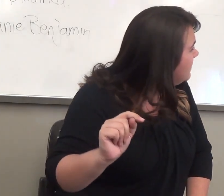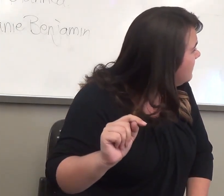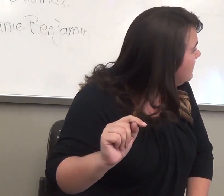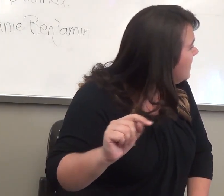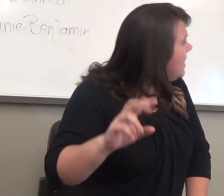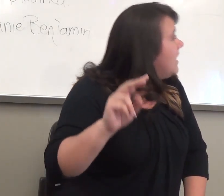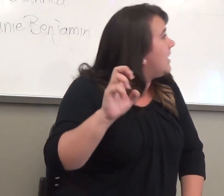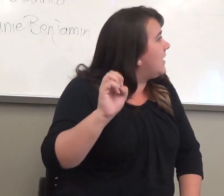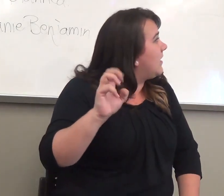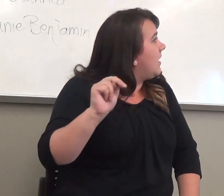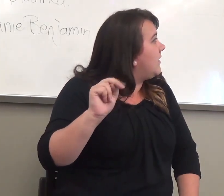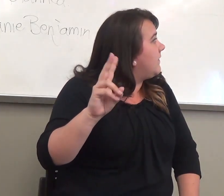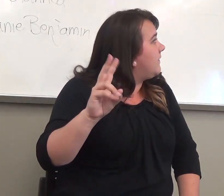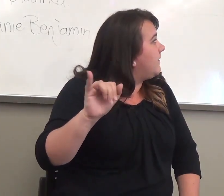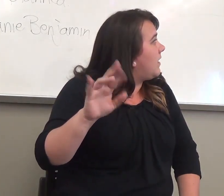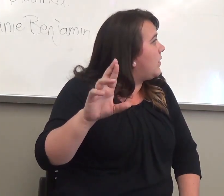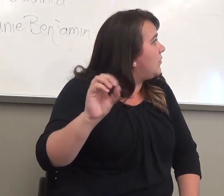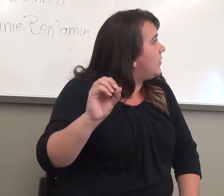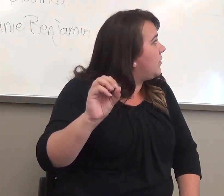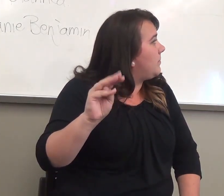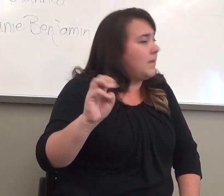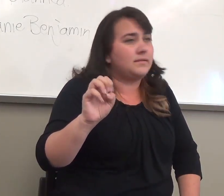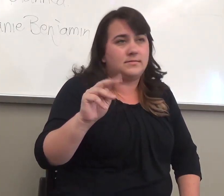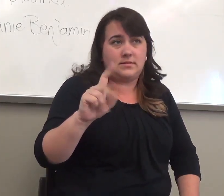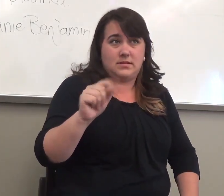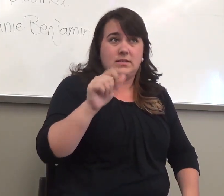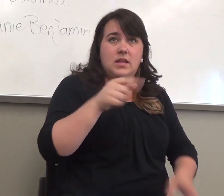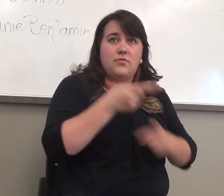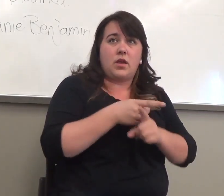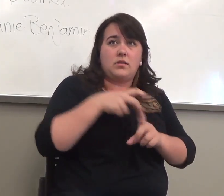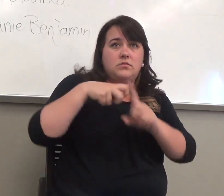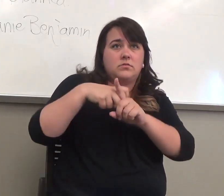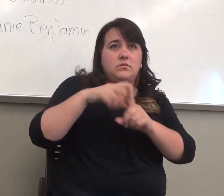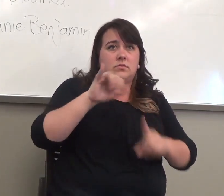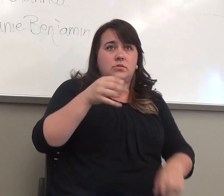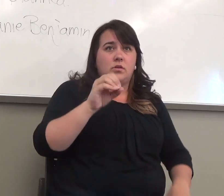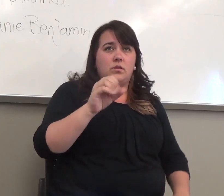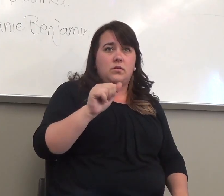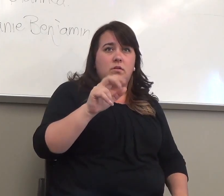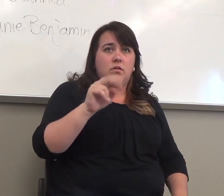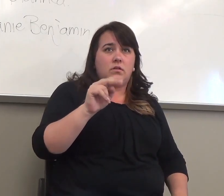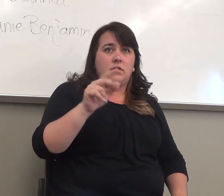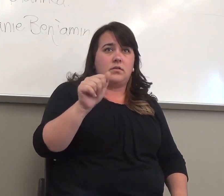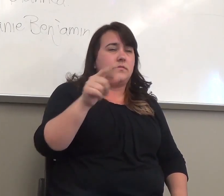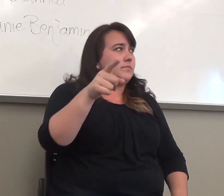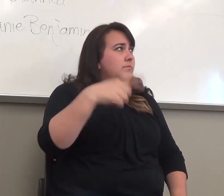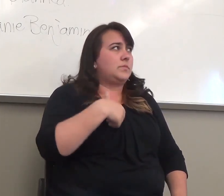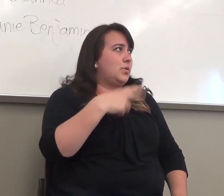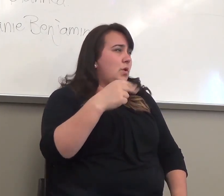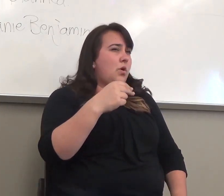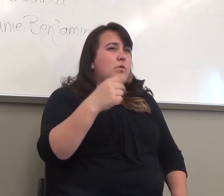Is that correct, Joanna? Is that spelled correctly? No. What do I need to do